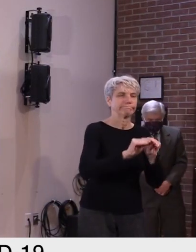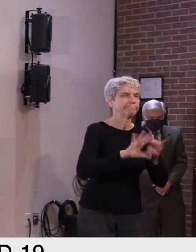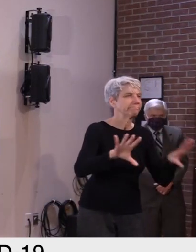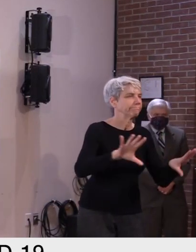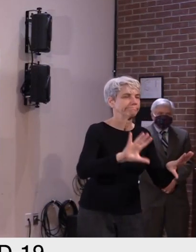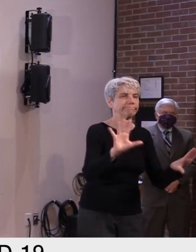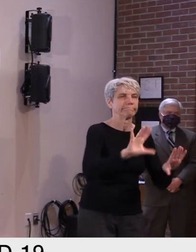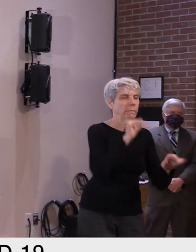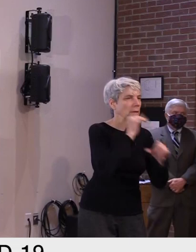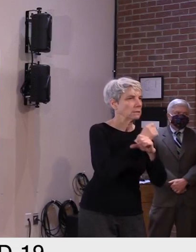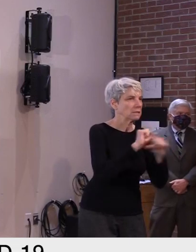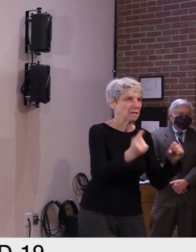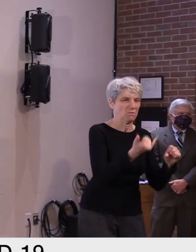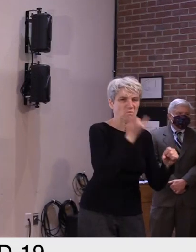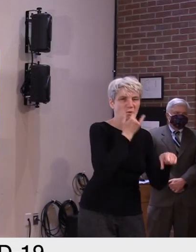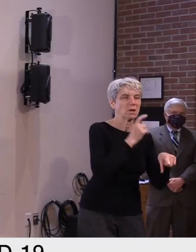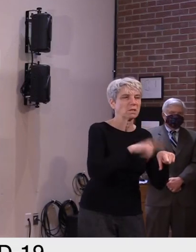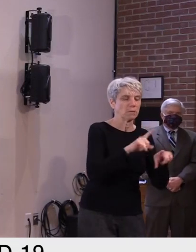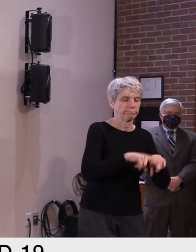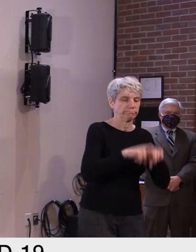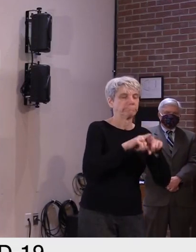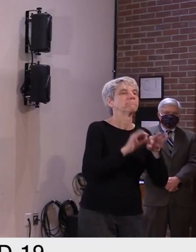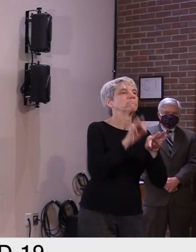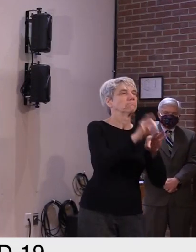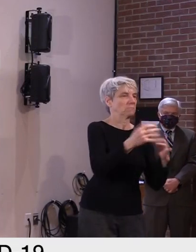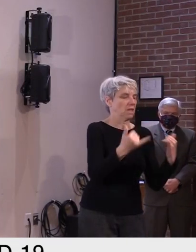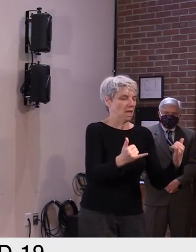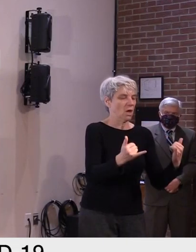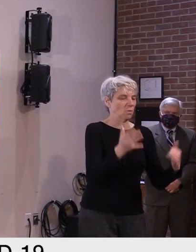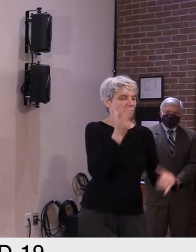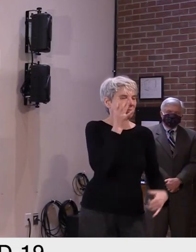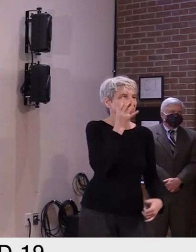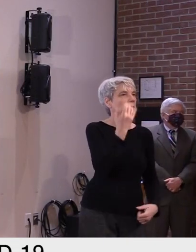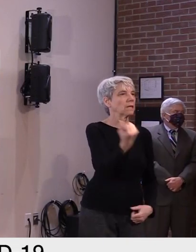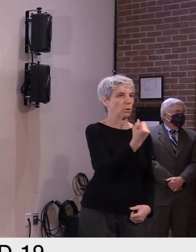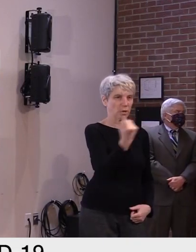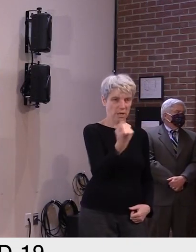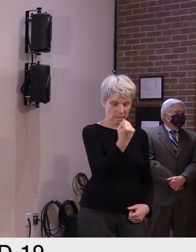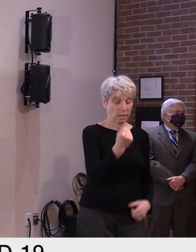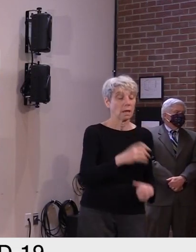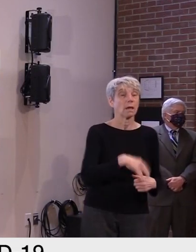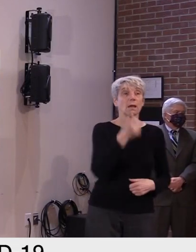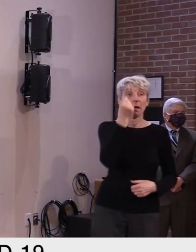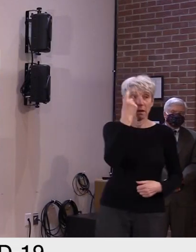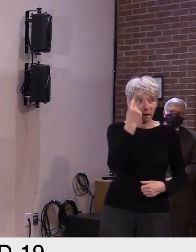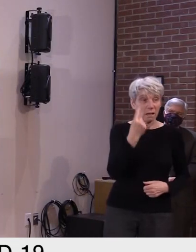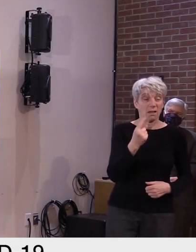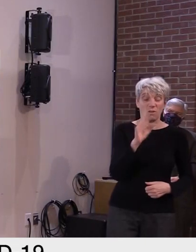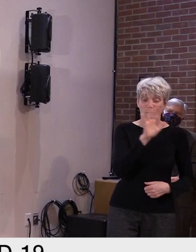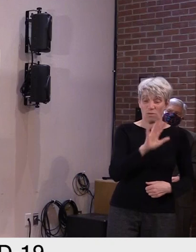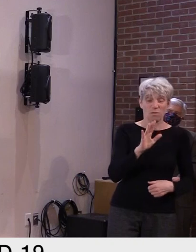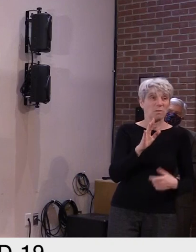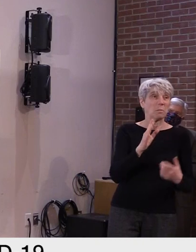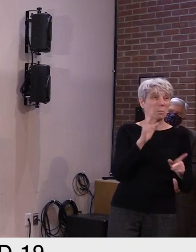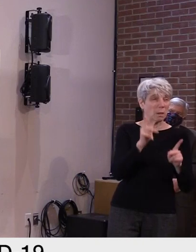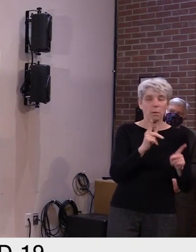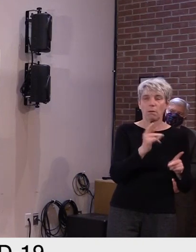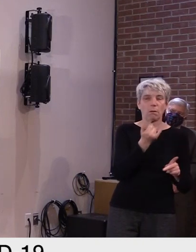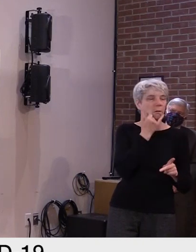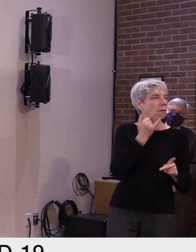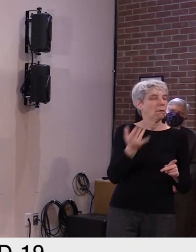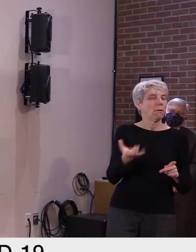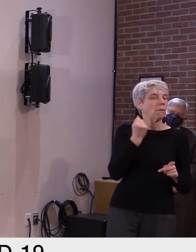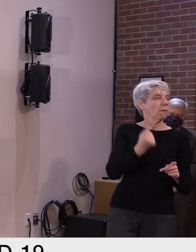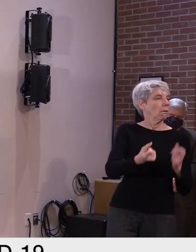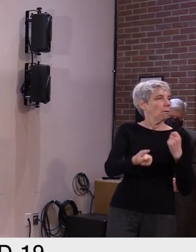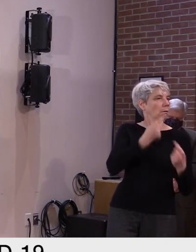to make up for lost time. More than half of people who misuse prescription medication get it from a friend